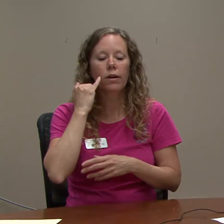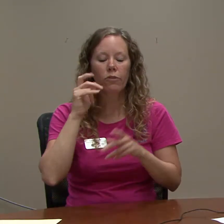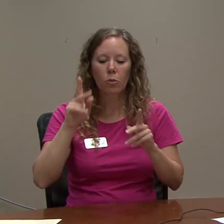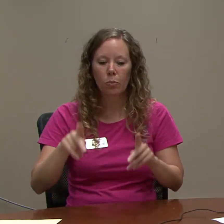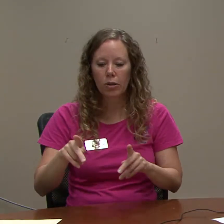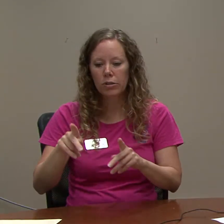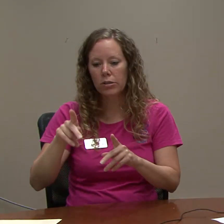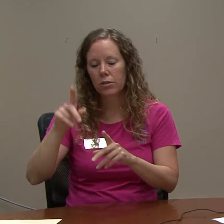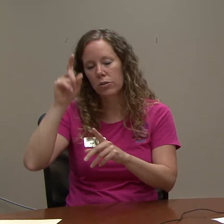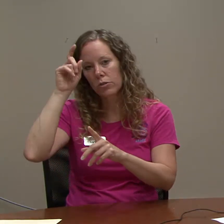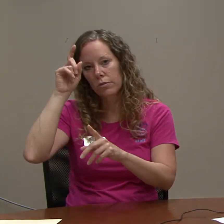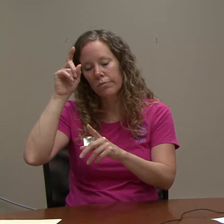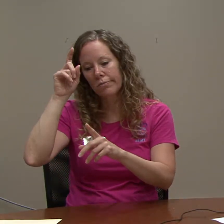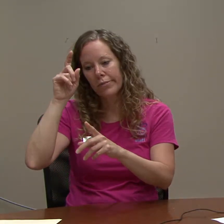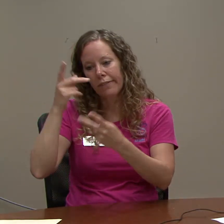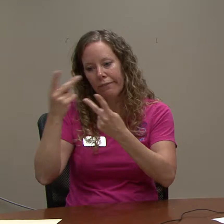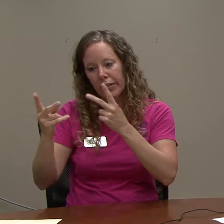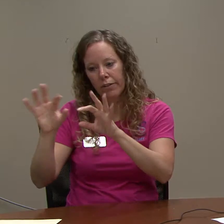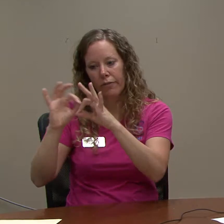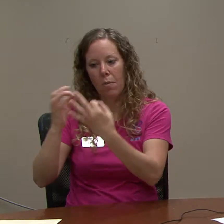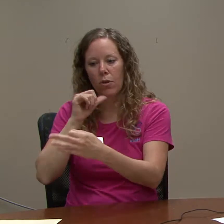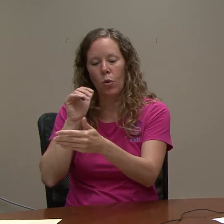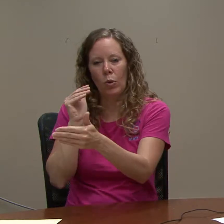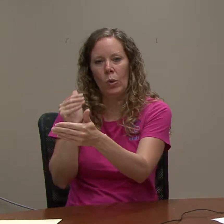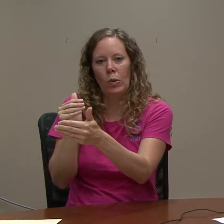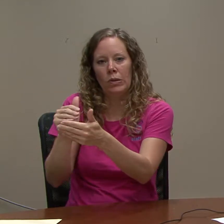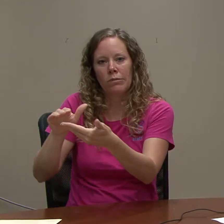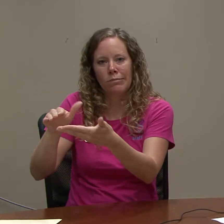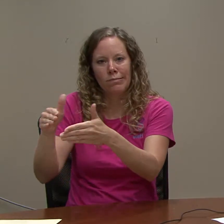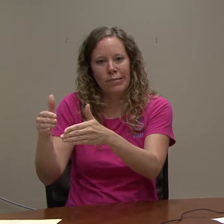very ill or palliative resident.